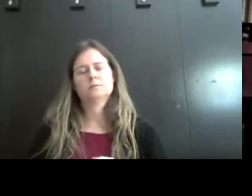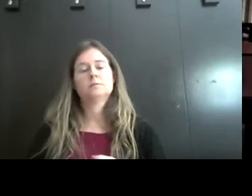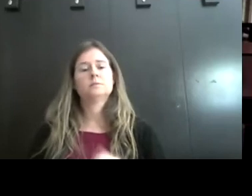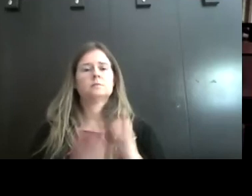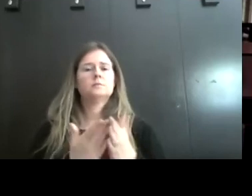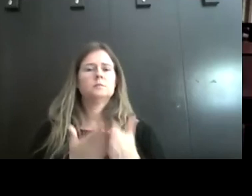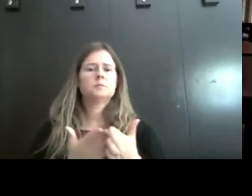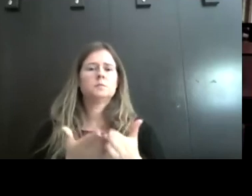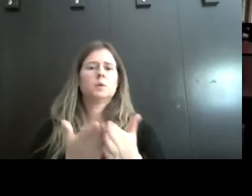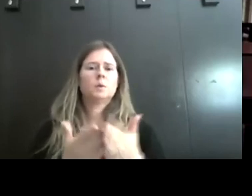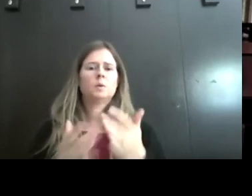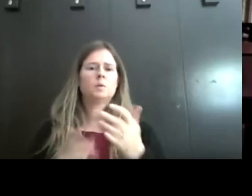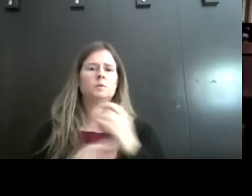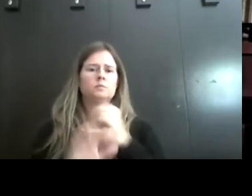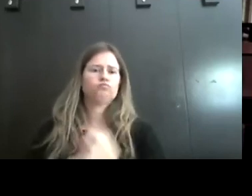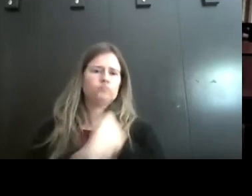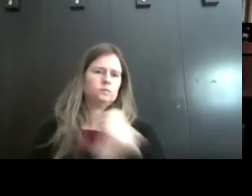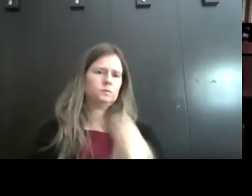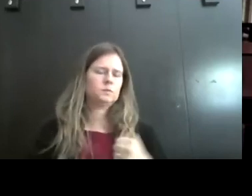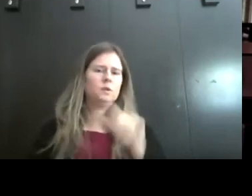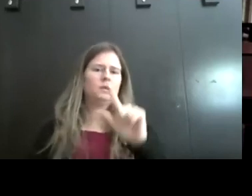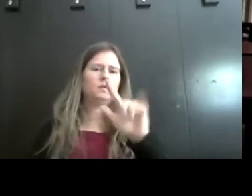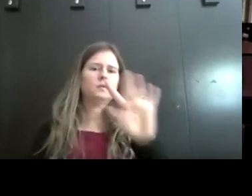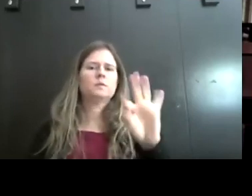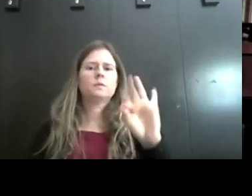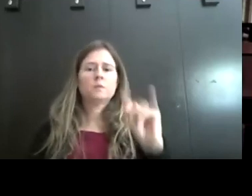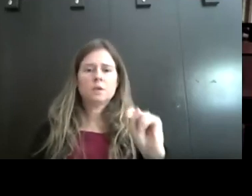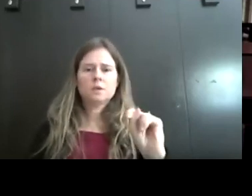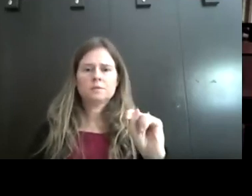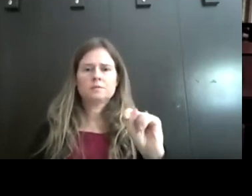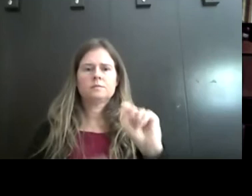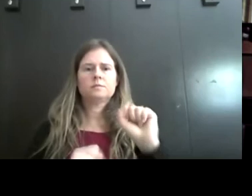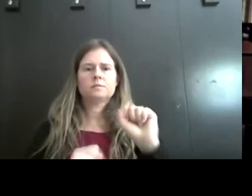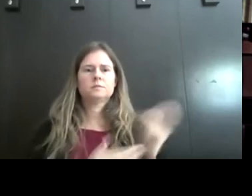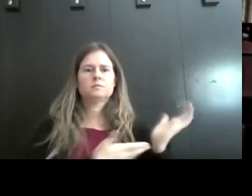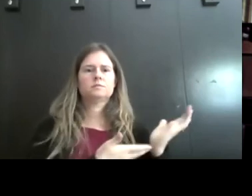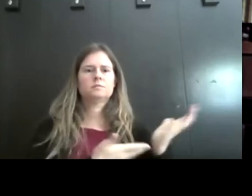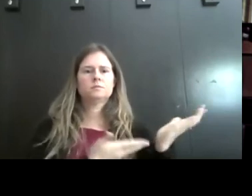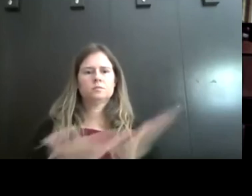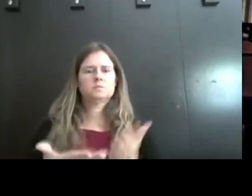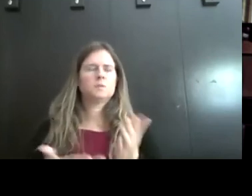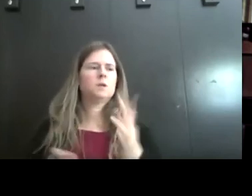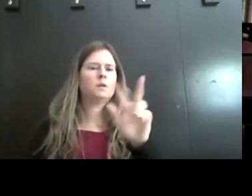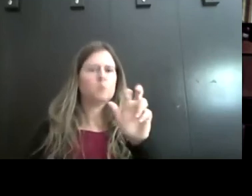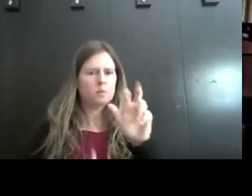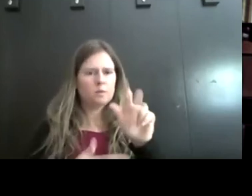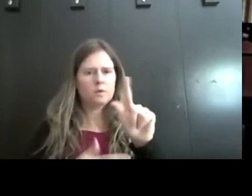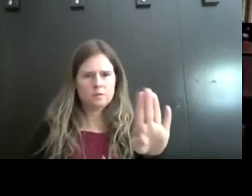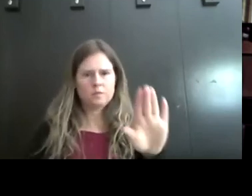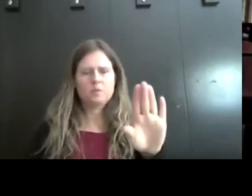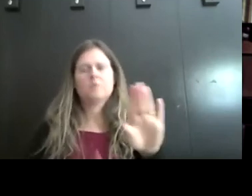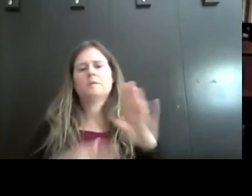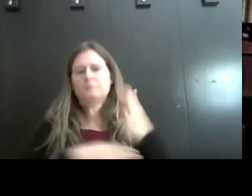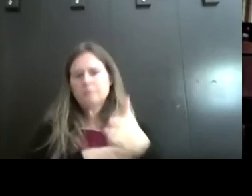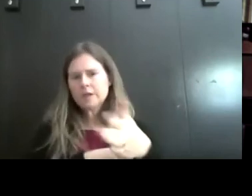canoe tomoe like Eliwiyun can easily carry over 300 pounds of fish or 300 pounds of trade